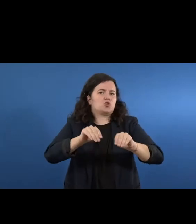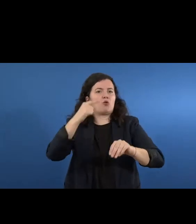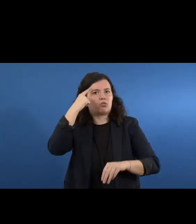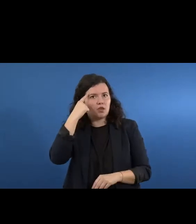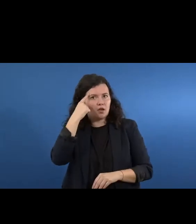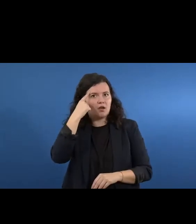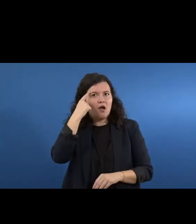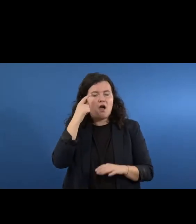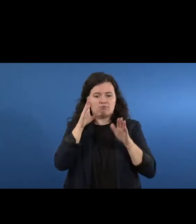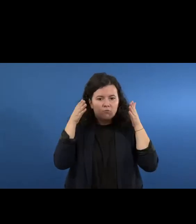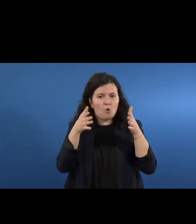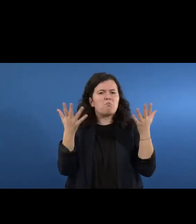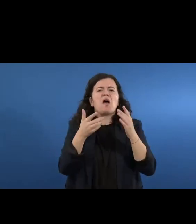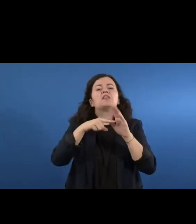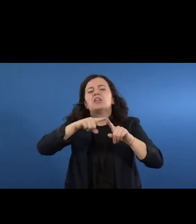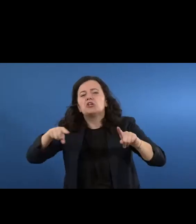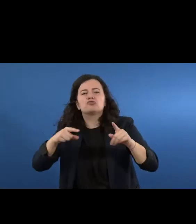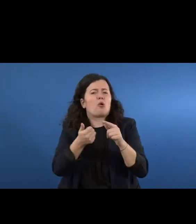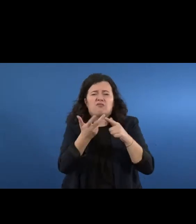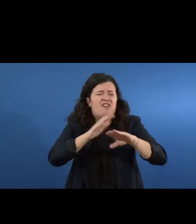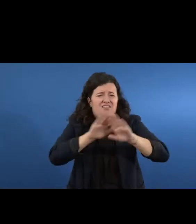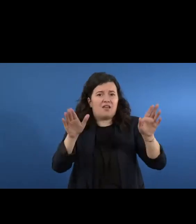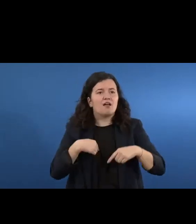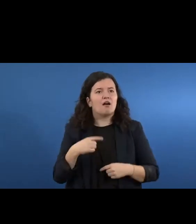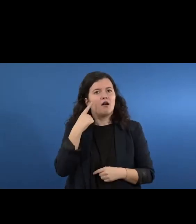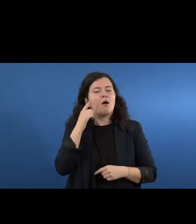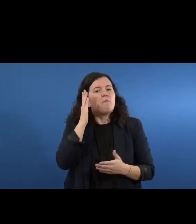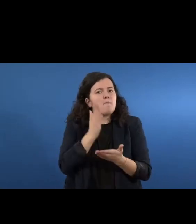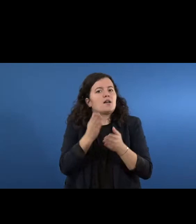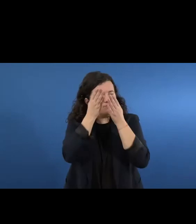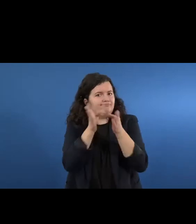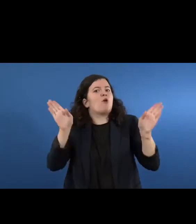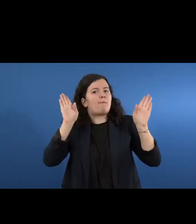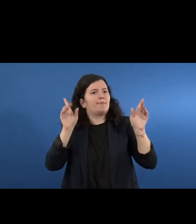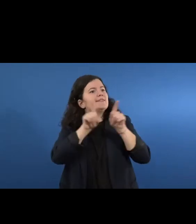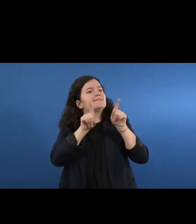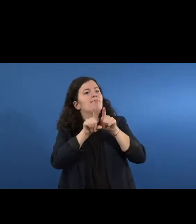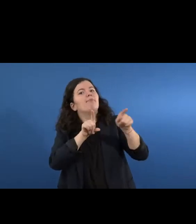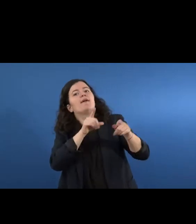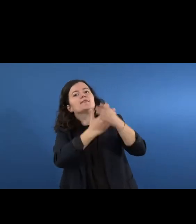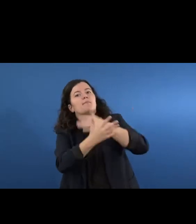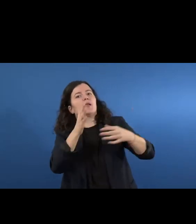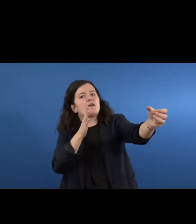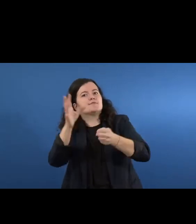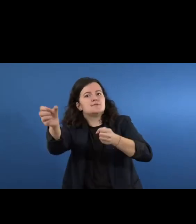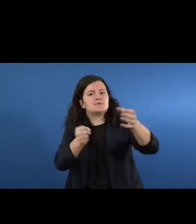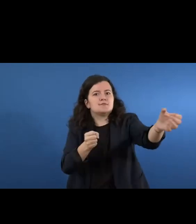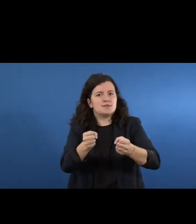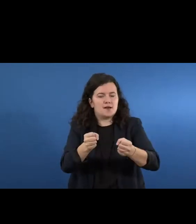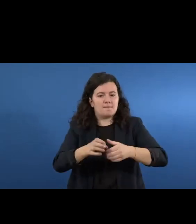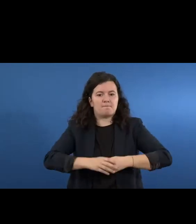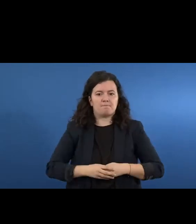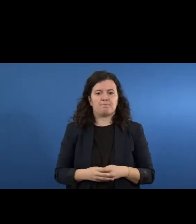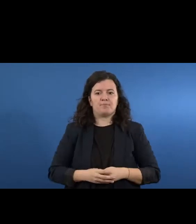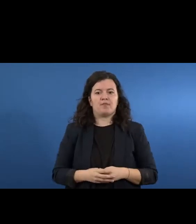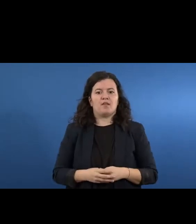open up more widely to persons with disabilities. So in general terms, and we all know that